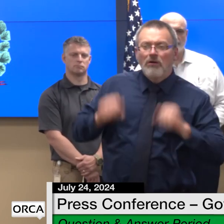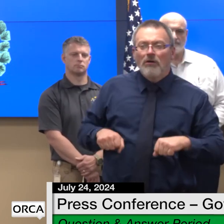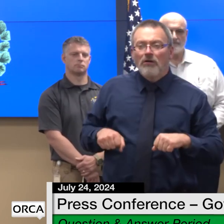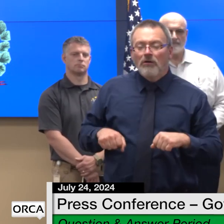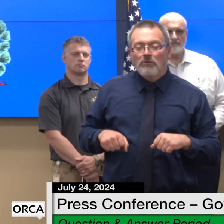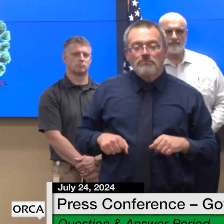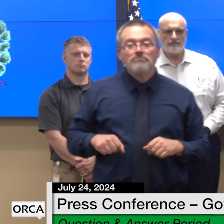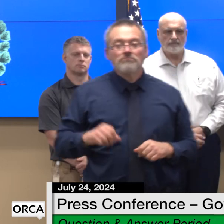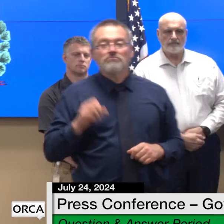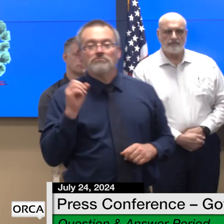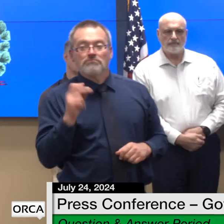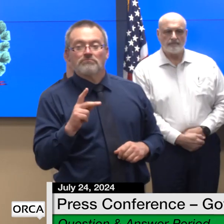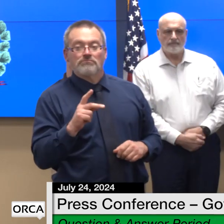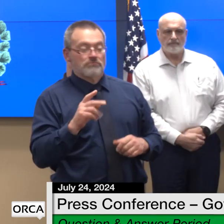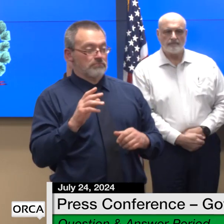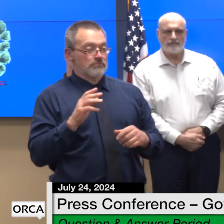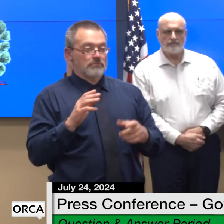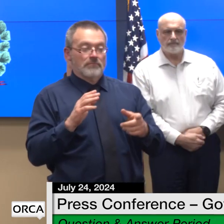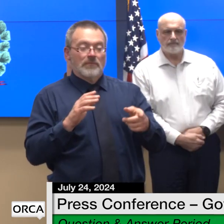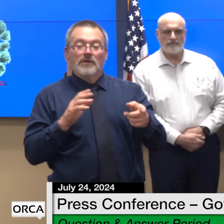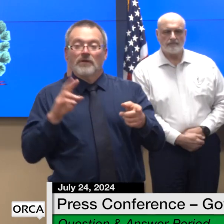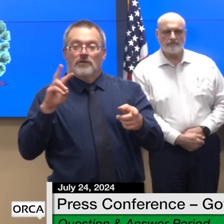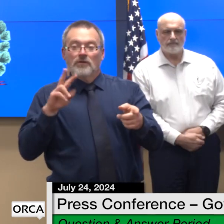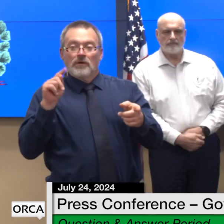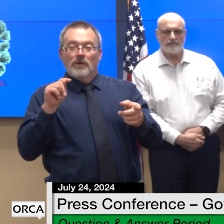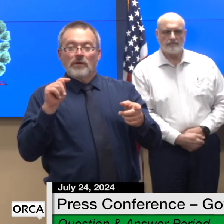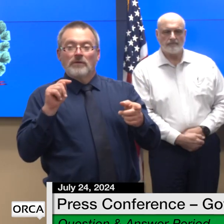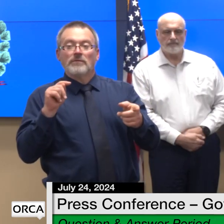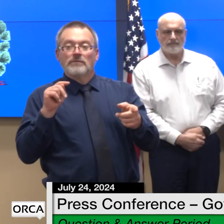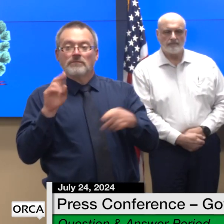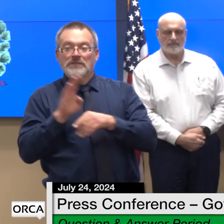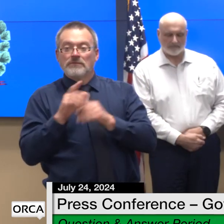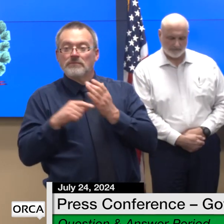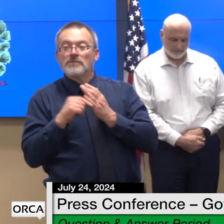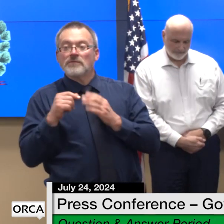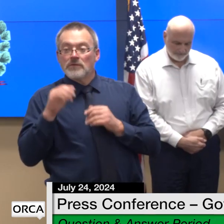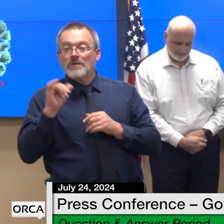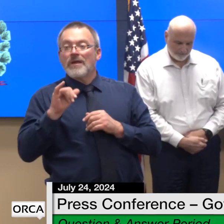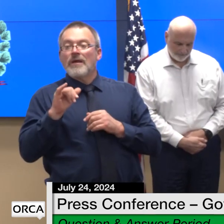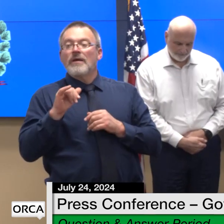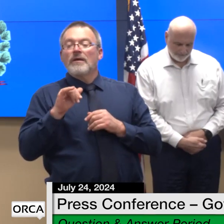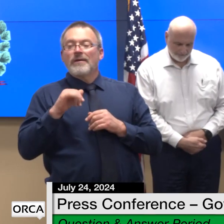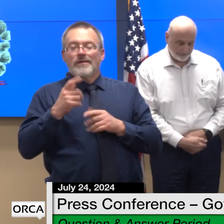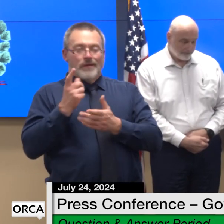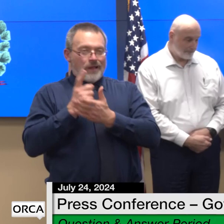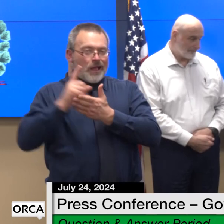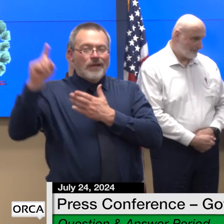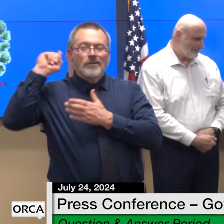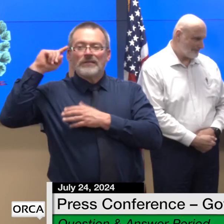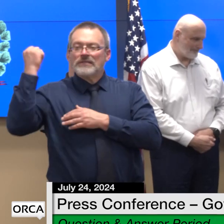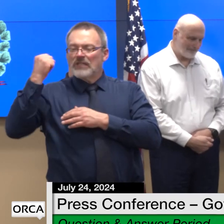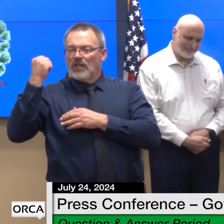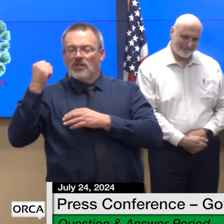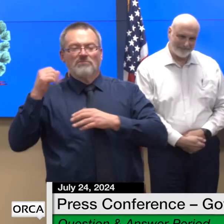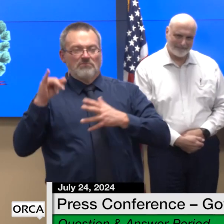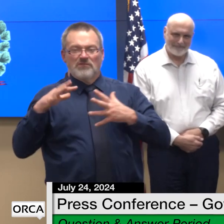So last Saturday, Mr. Jeffrey Hale of Lunenburg crashed his car into the